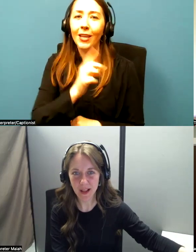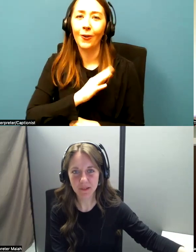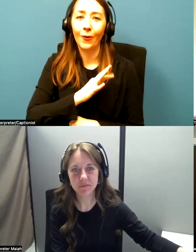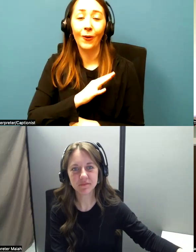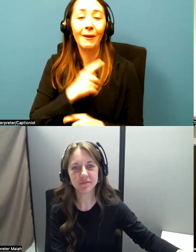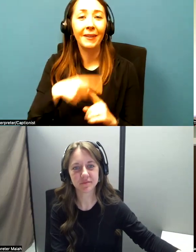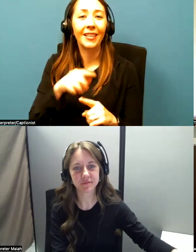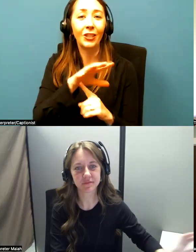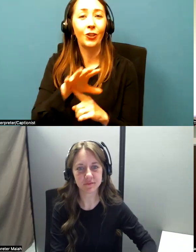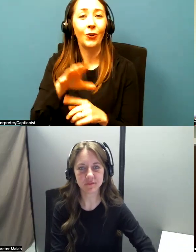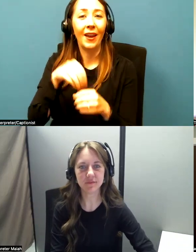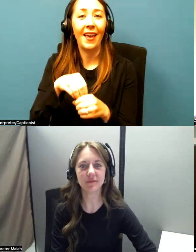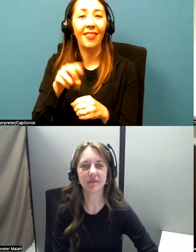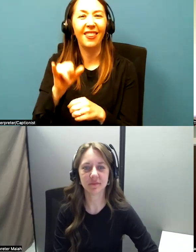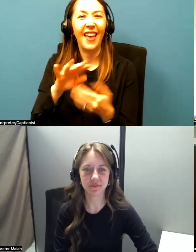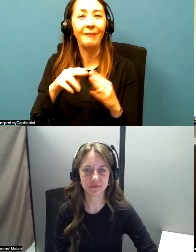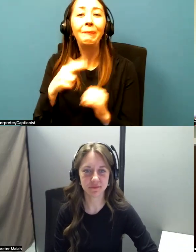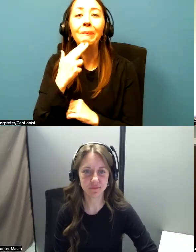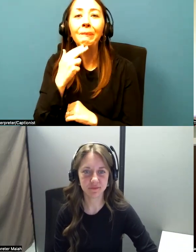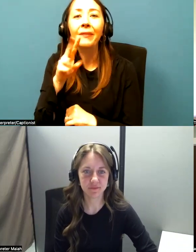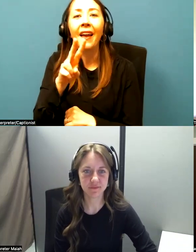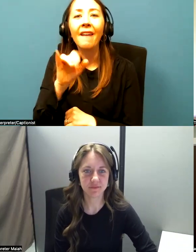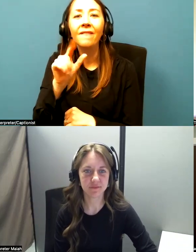shoot in that villa and with Miguel, like yeah,